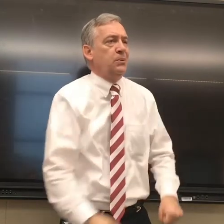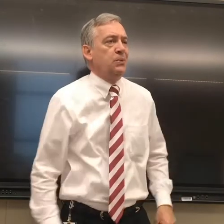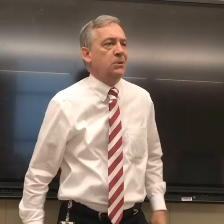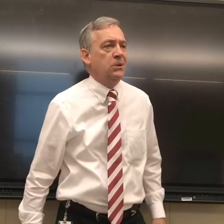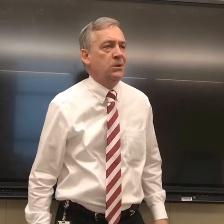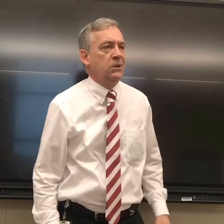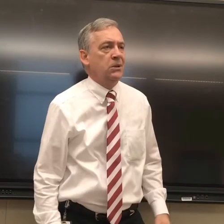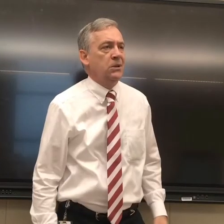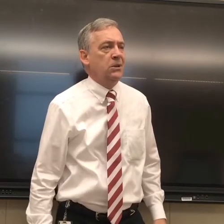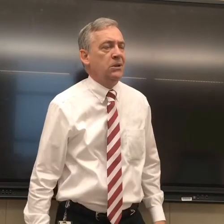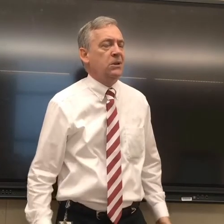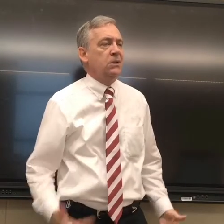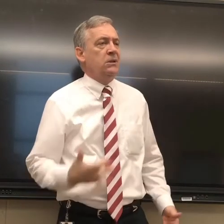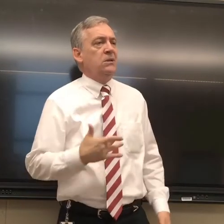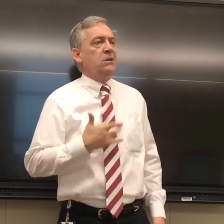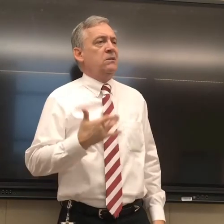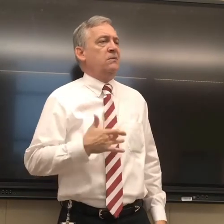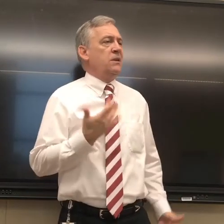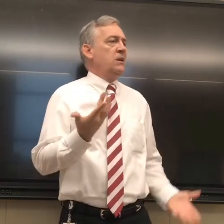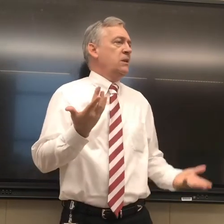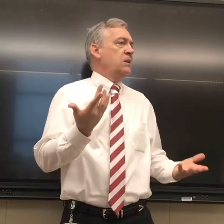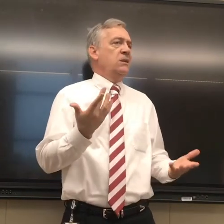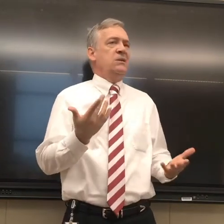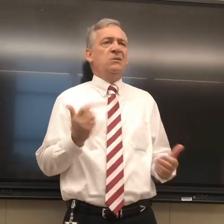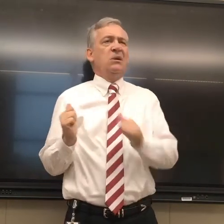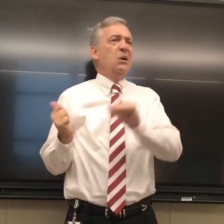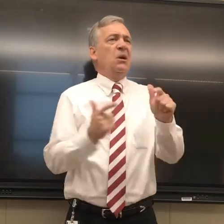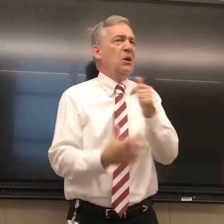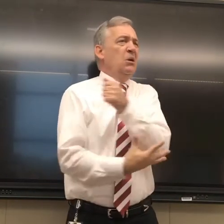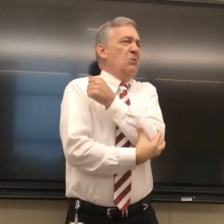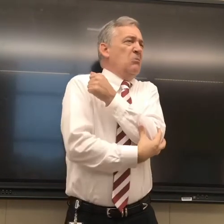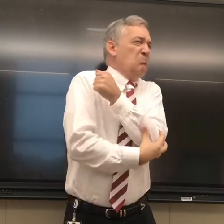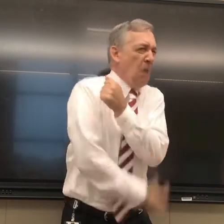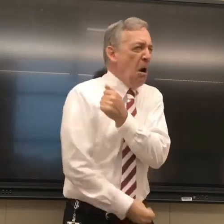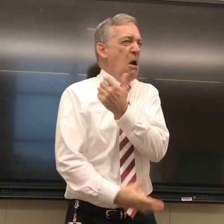the hopelessness of our poverty and degradation,